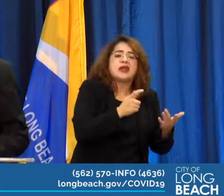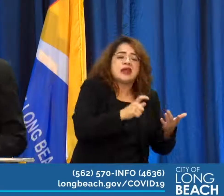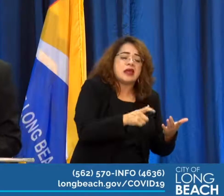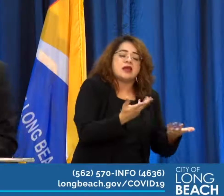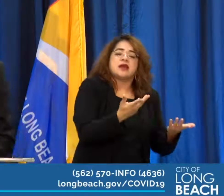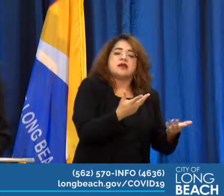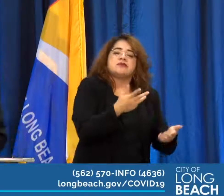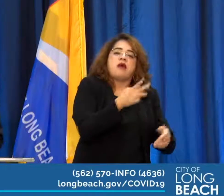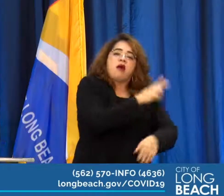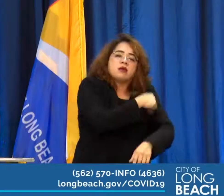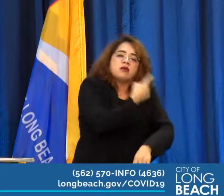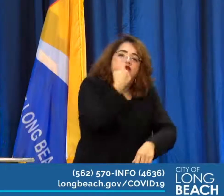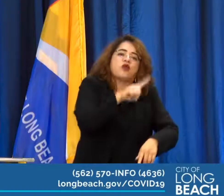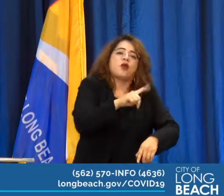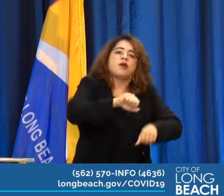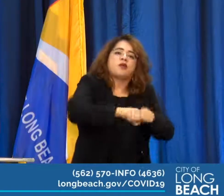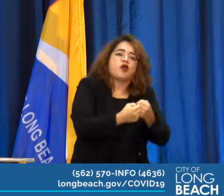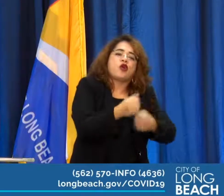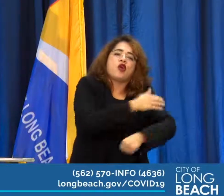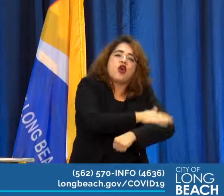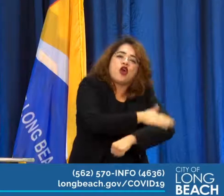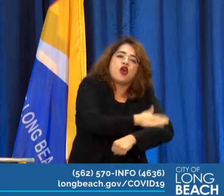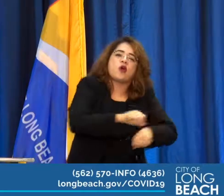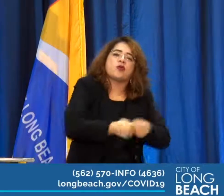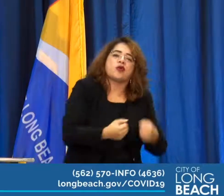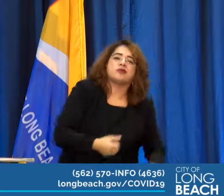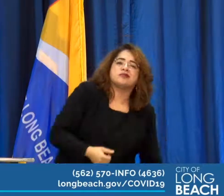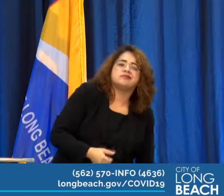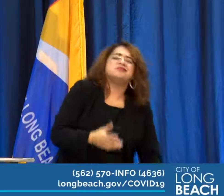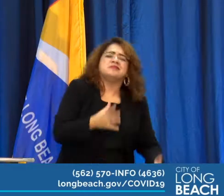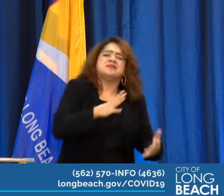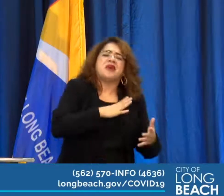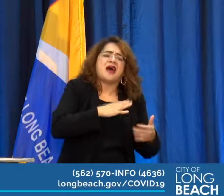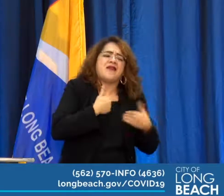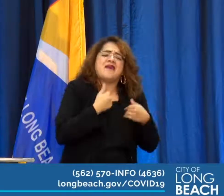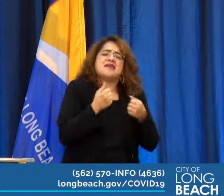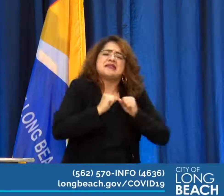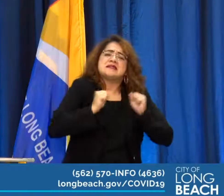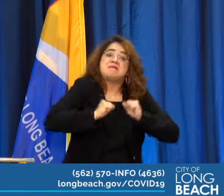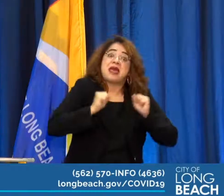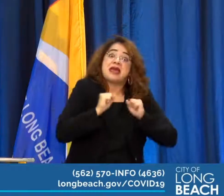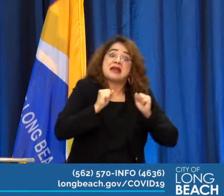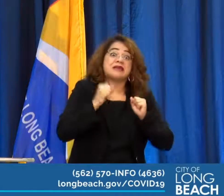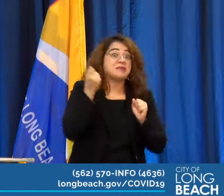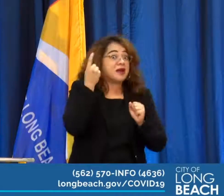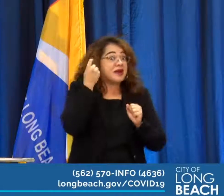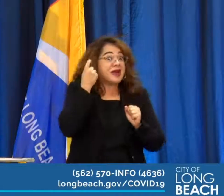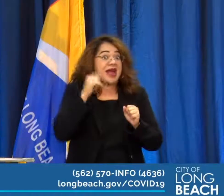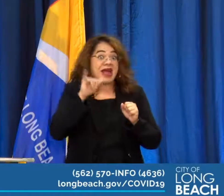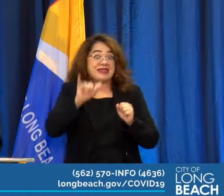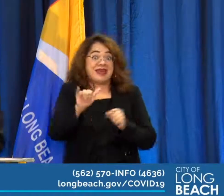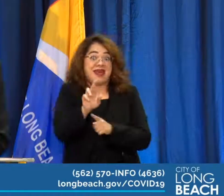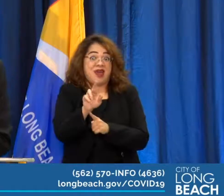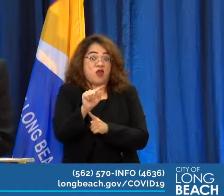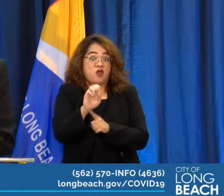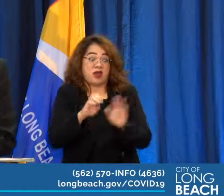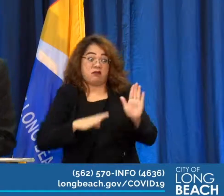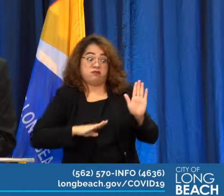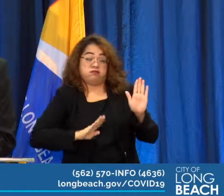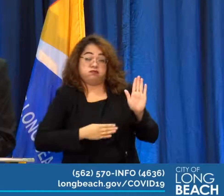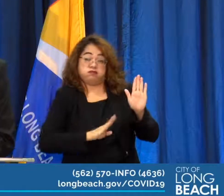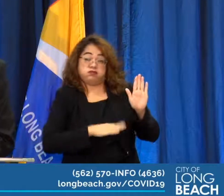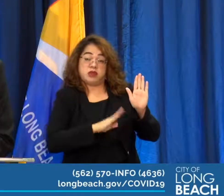room. Their concern as hospital leaders is that if we keep the current rate of